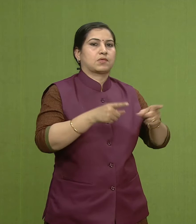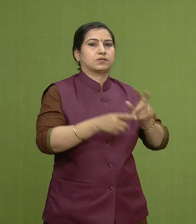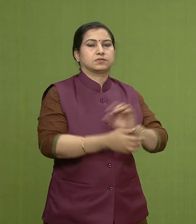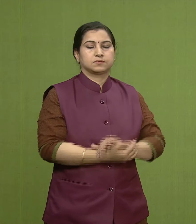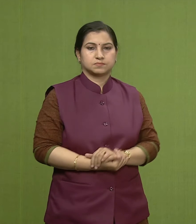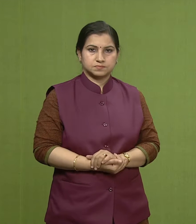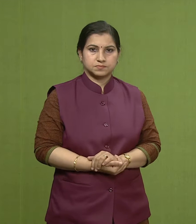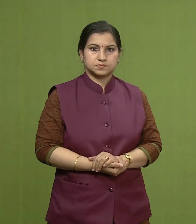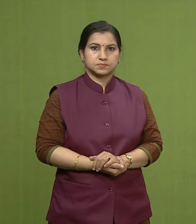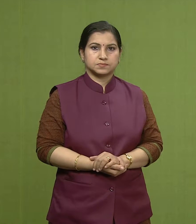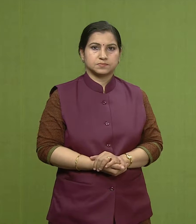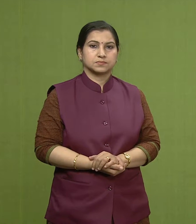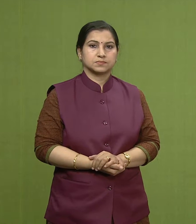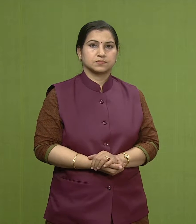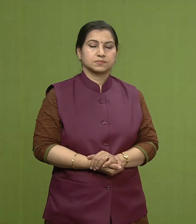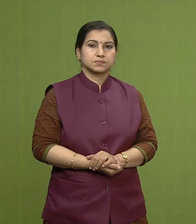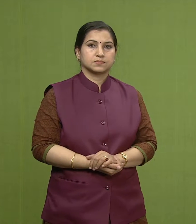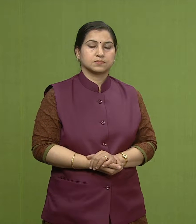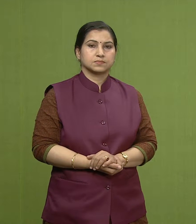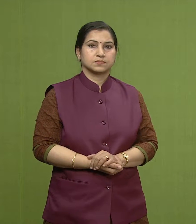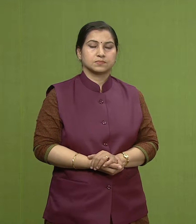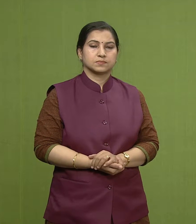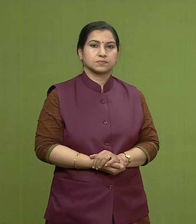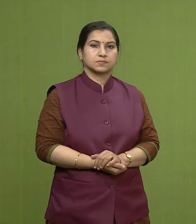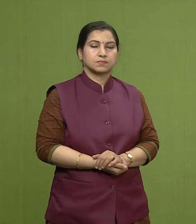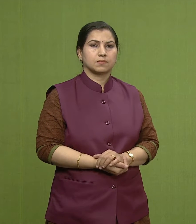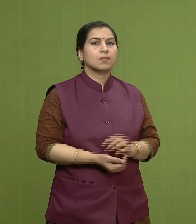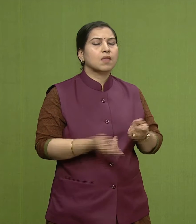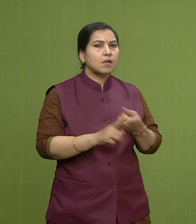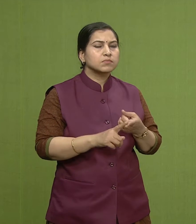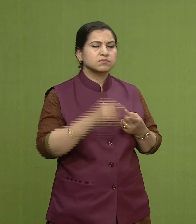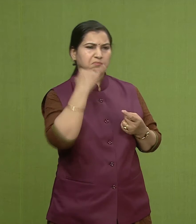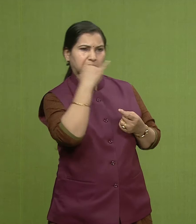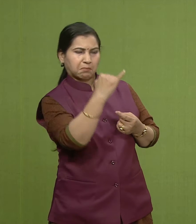Offer constructive criticism